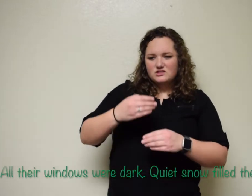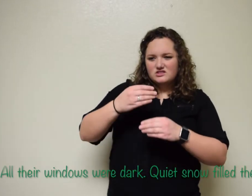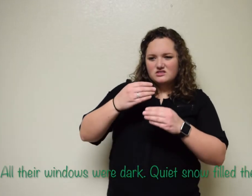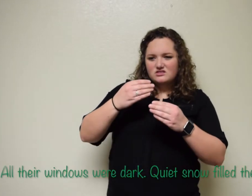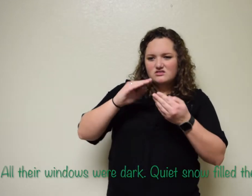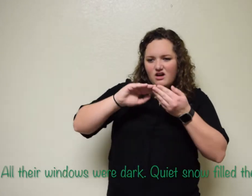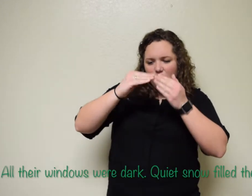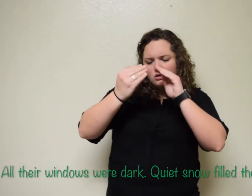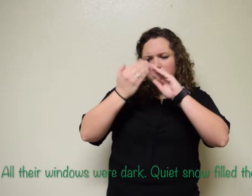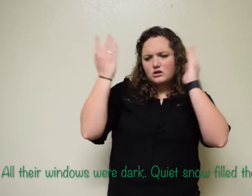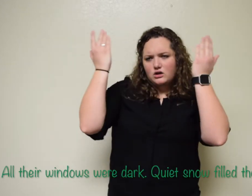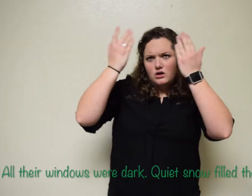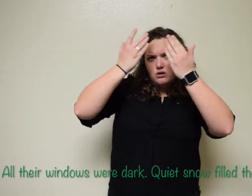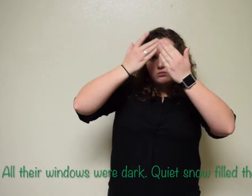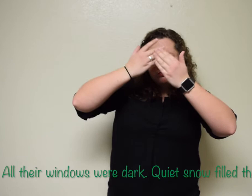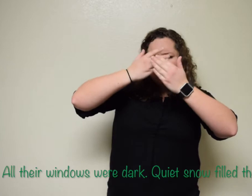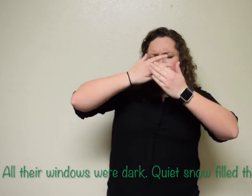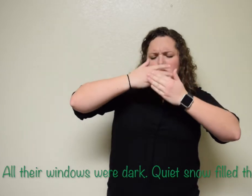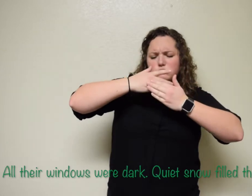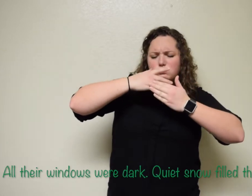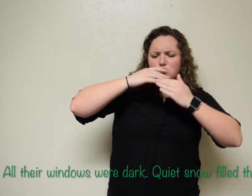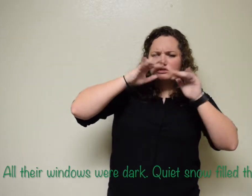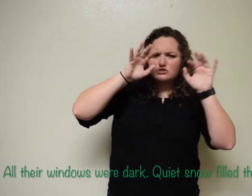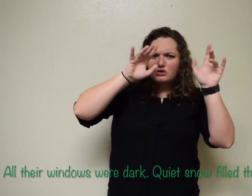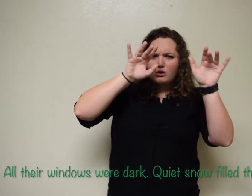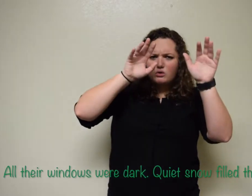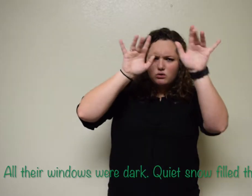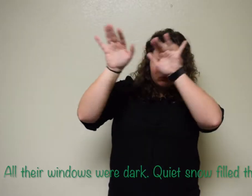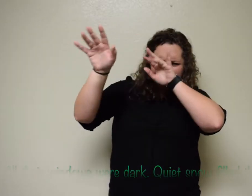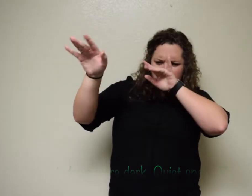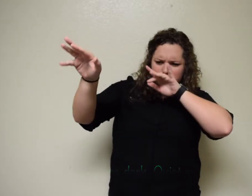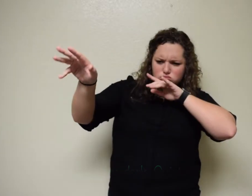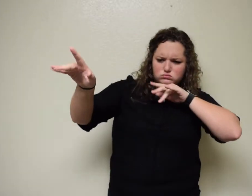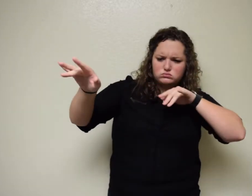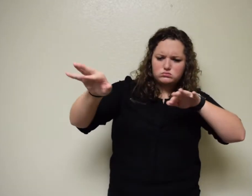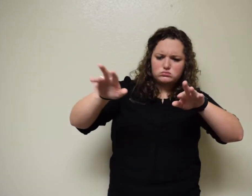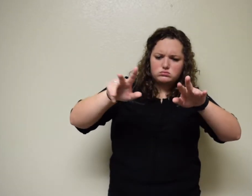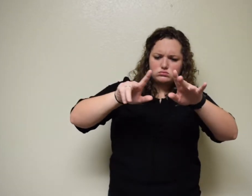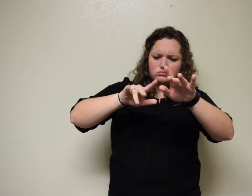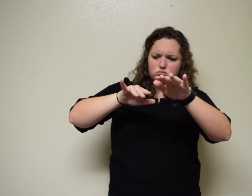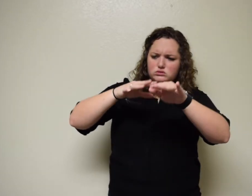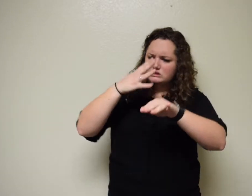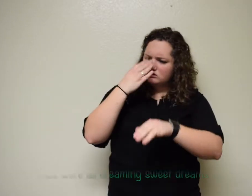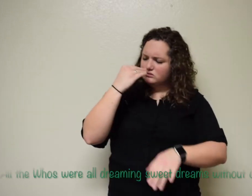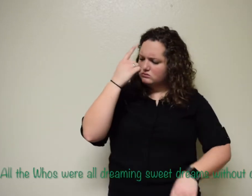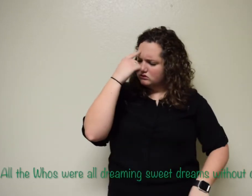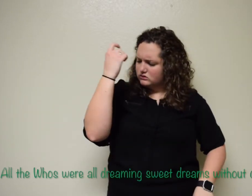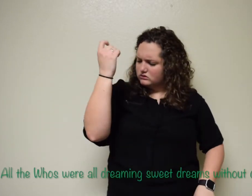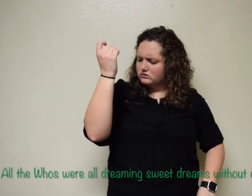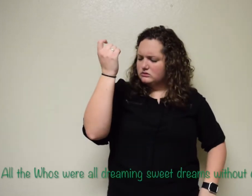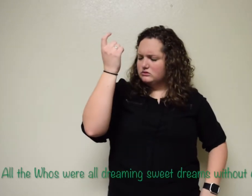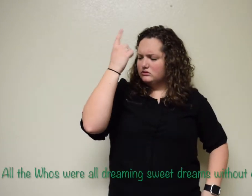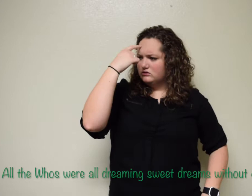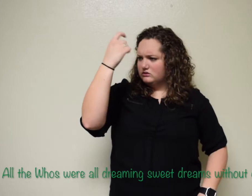quiet snow filled the air all the who's were all dreaming sweet dreams without care